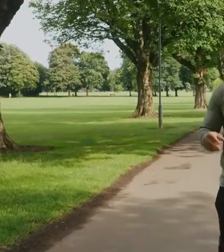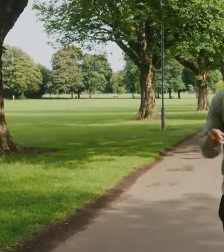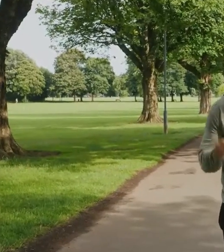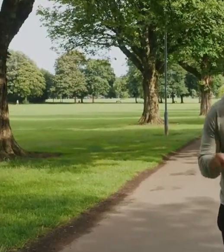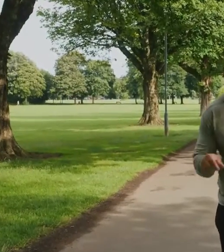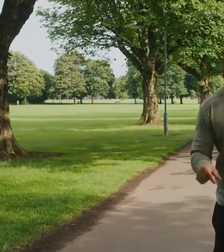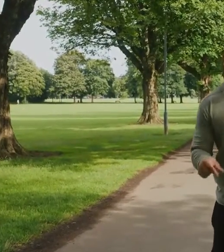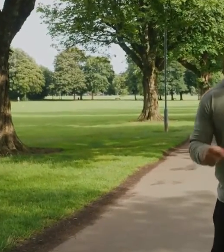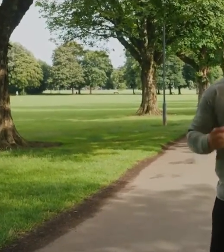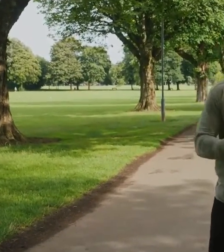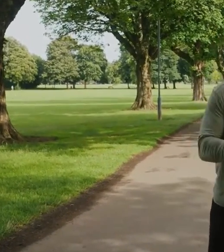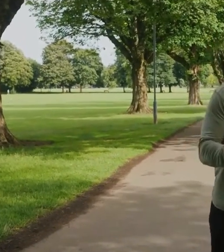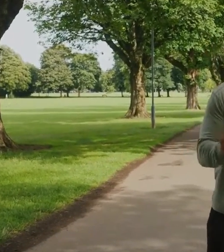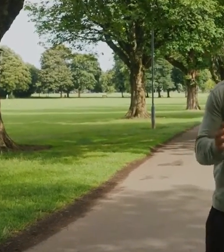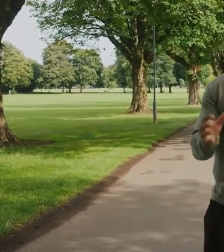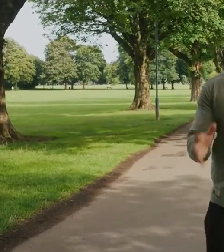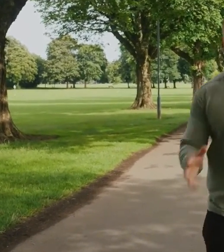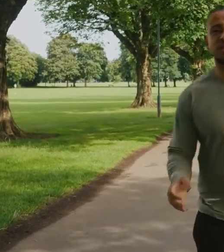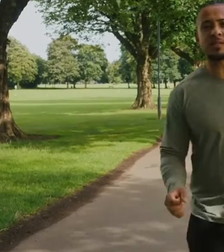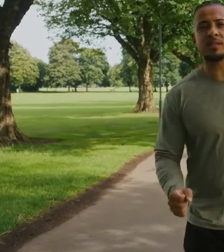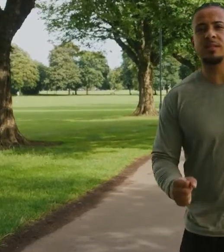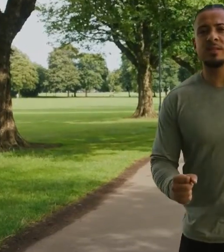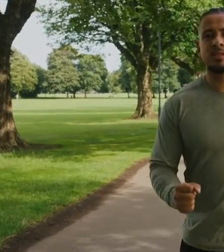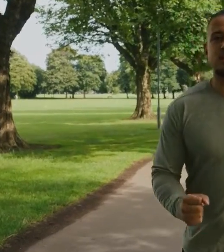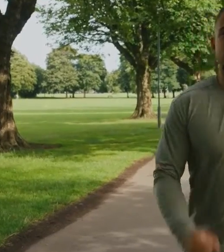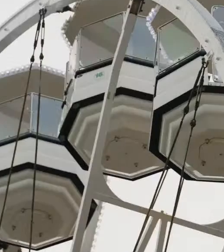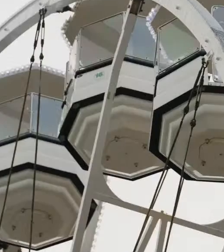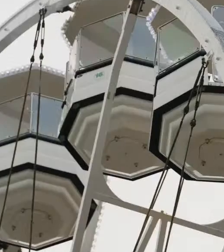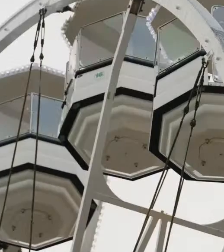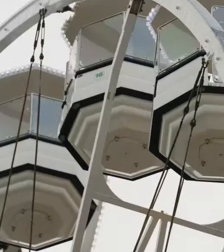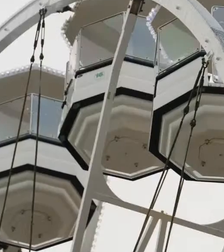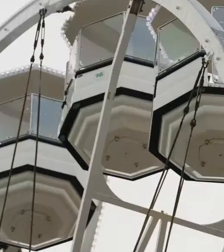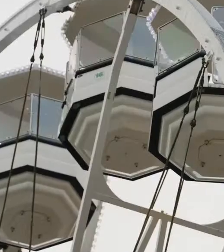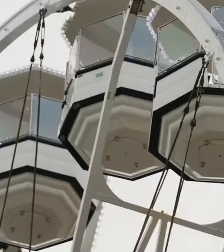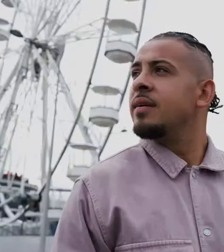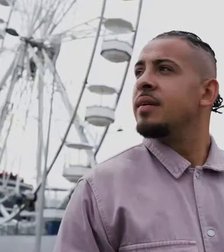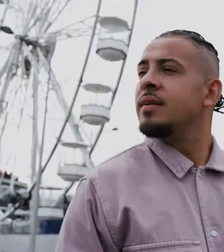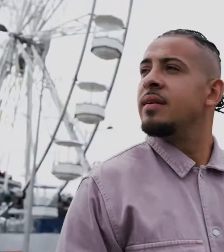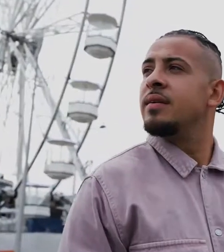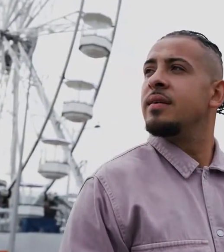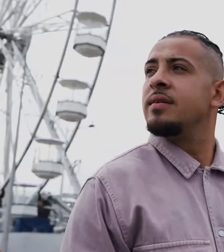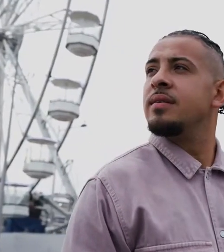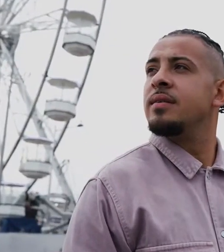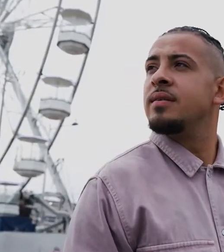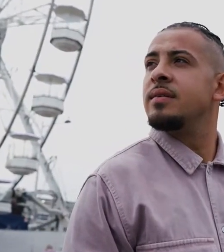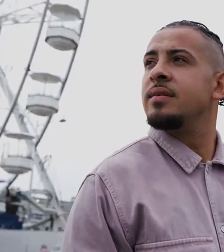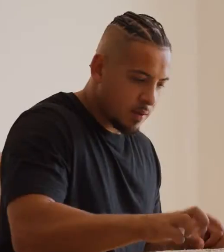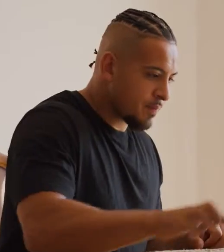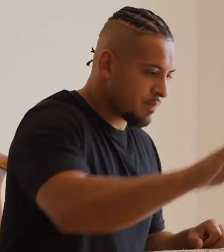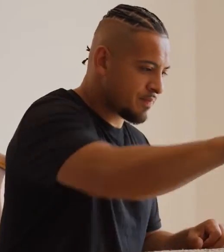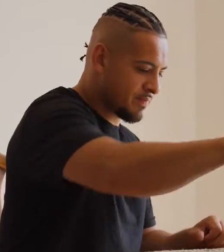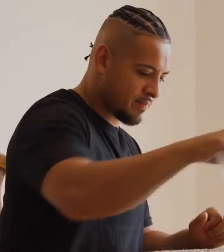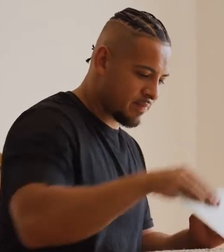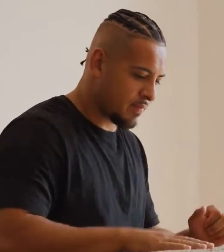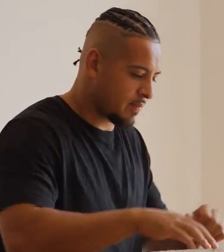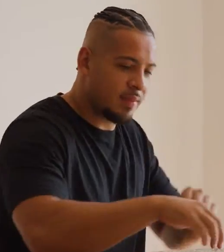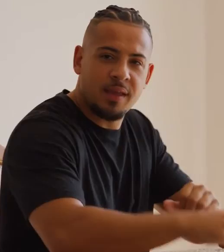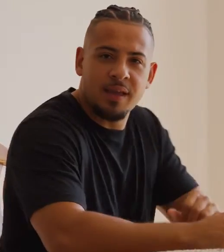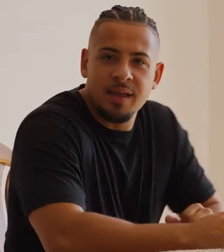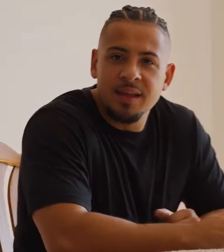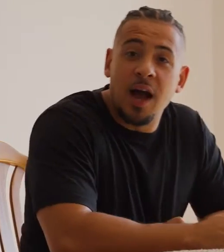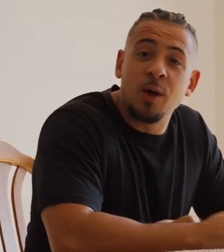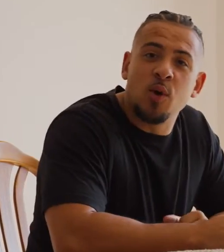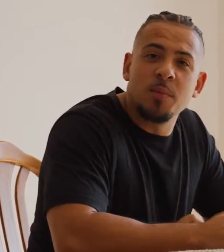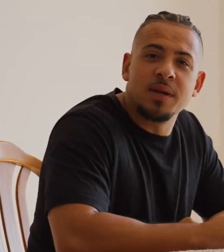with self-belief. We worked hard, we earned our achievements. Use that knowledge developed in self-awareness to do what makes you get out of bed